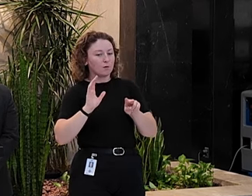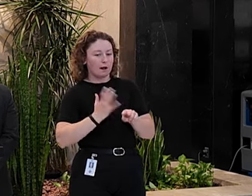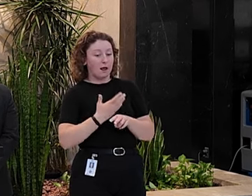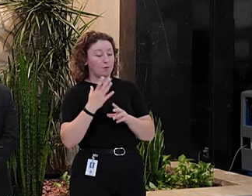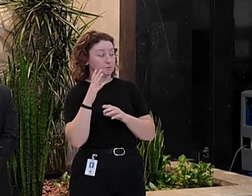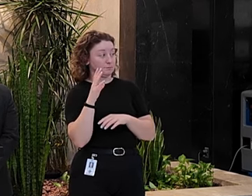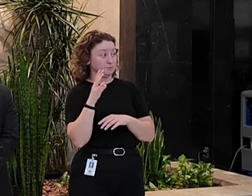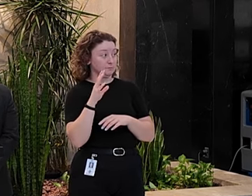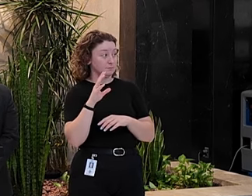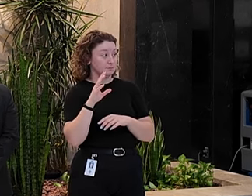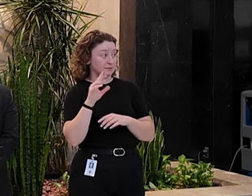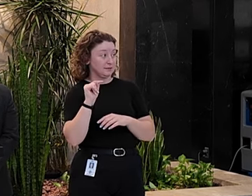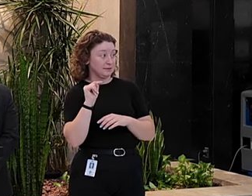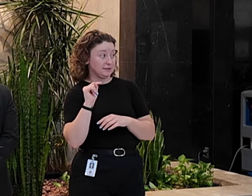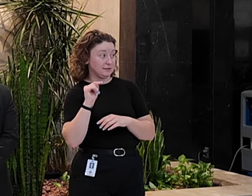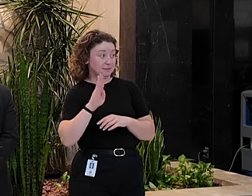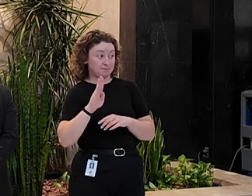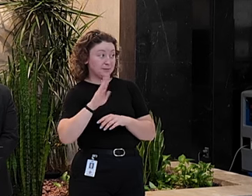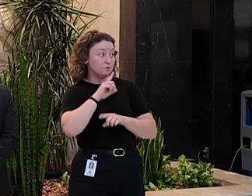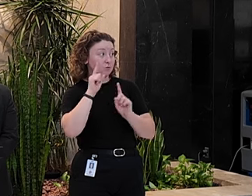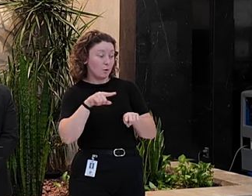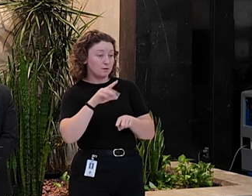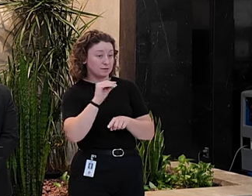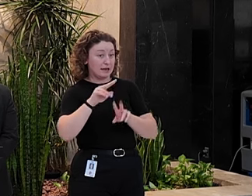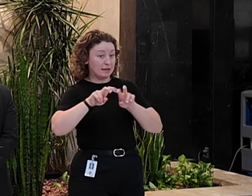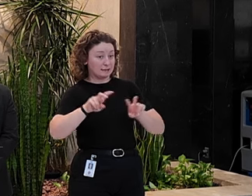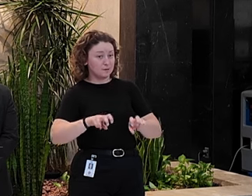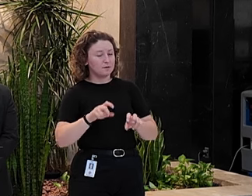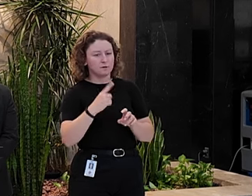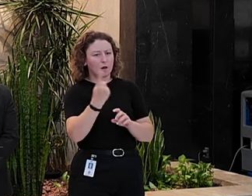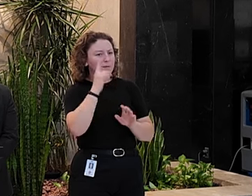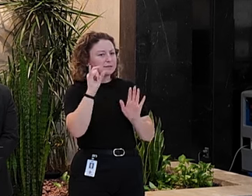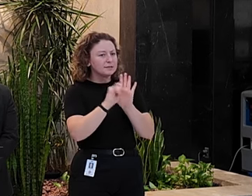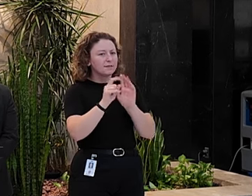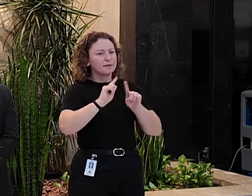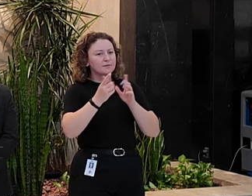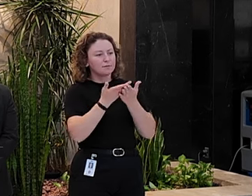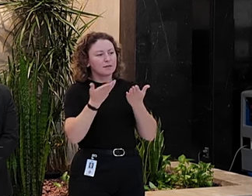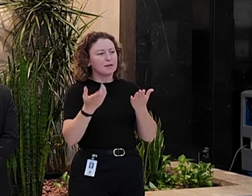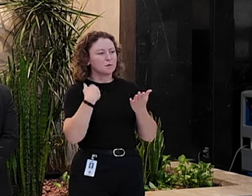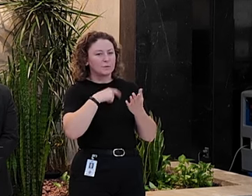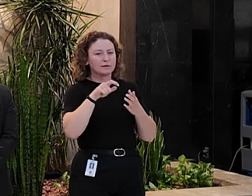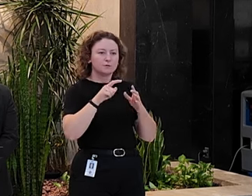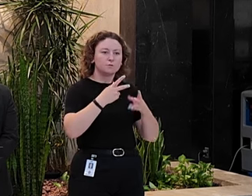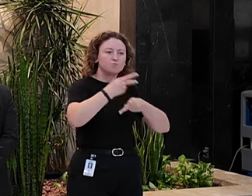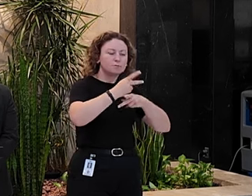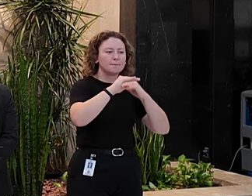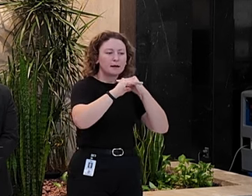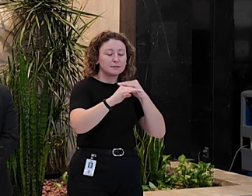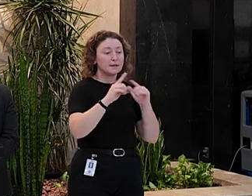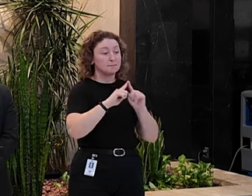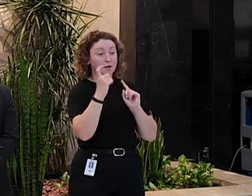reports and our own independent condition assessments. Those always identify assets you need to do, maintain. The question